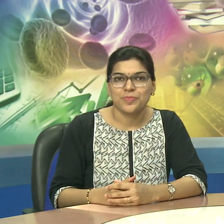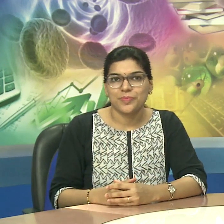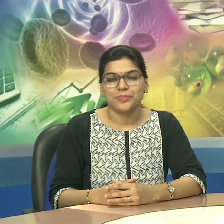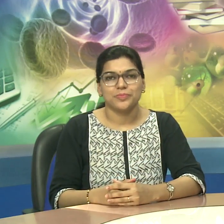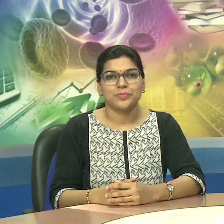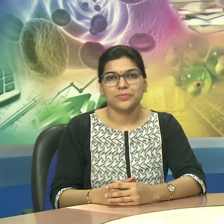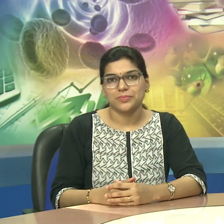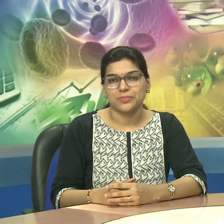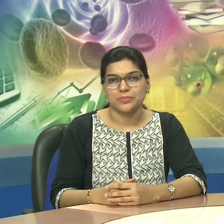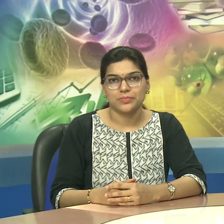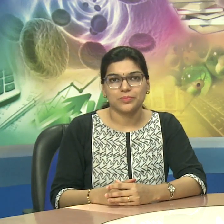different names.